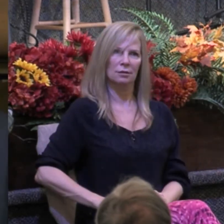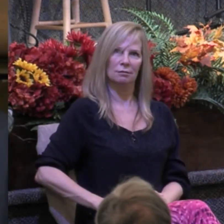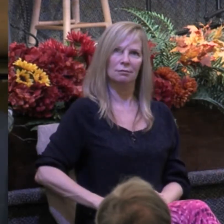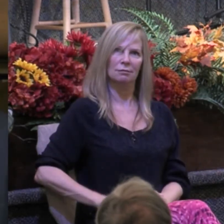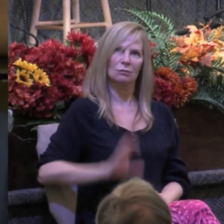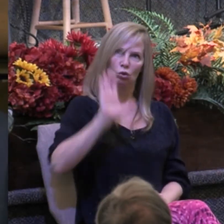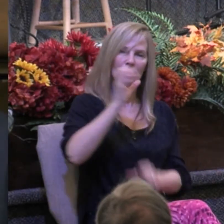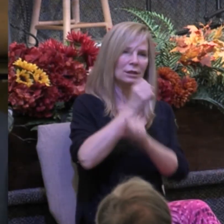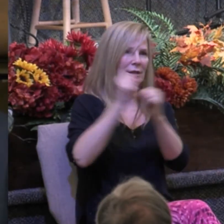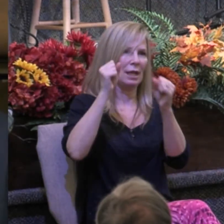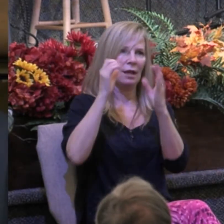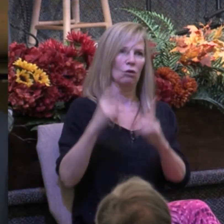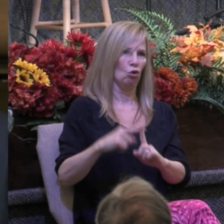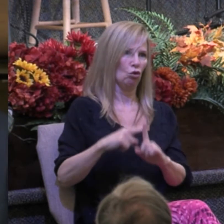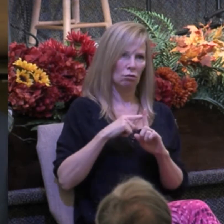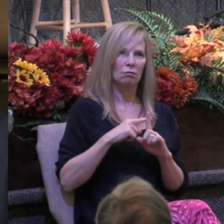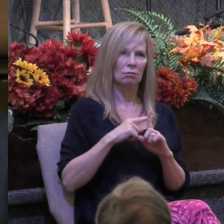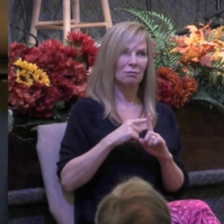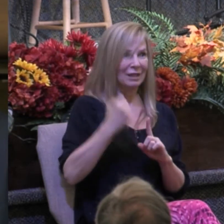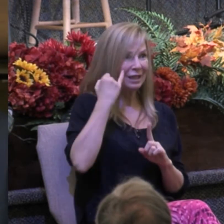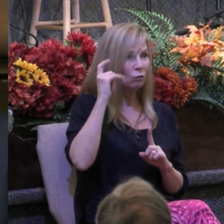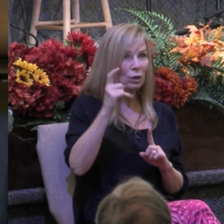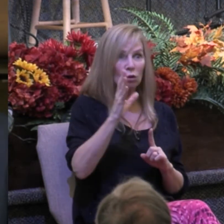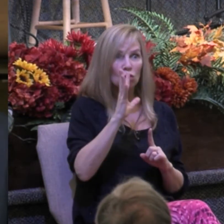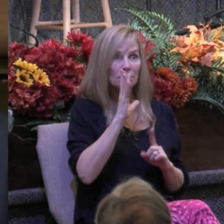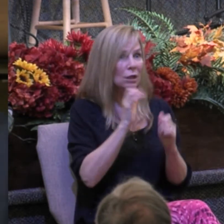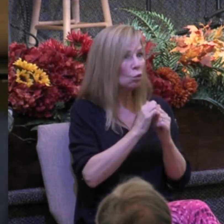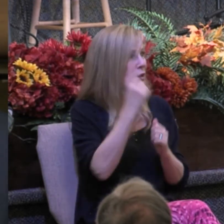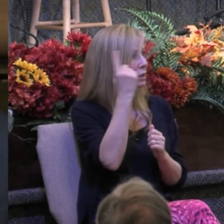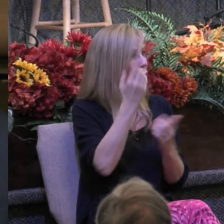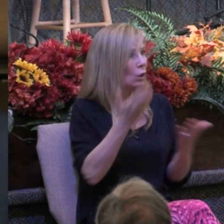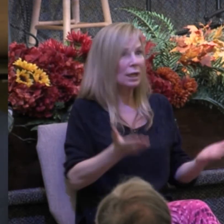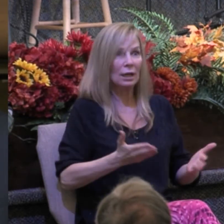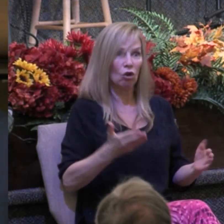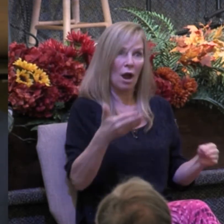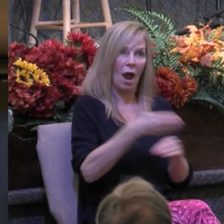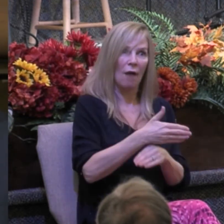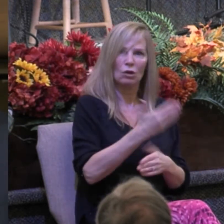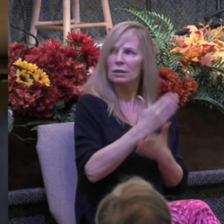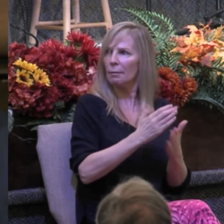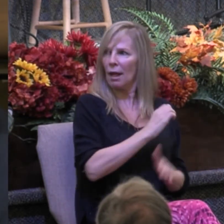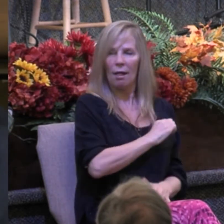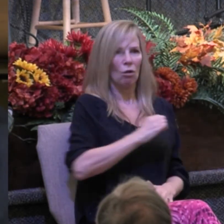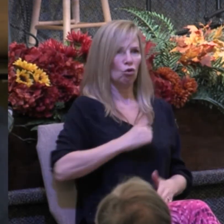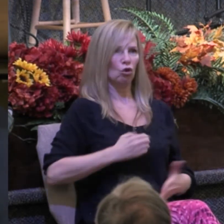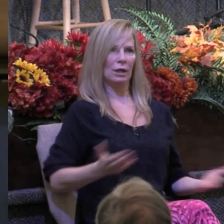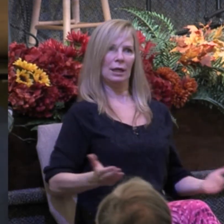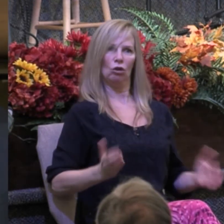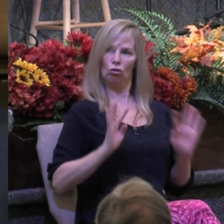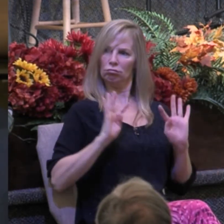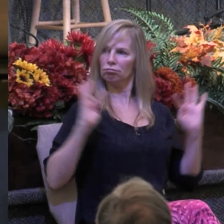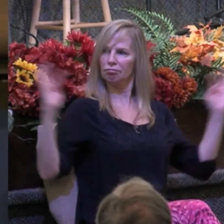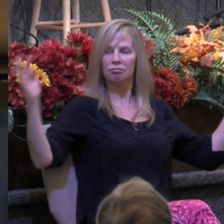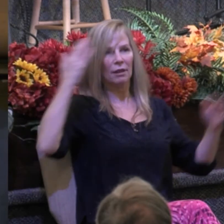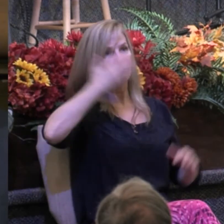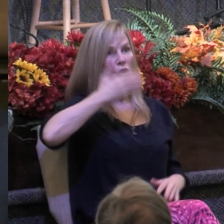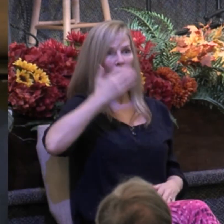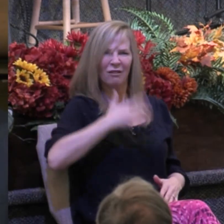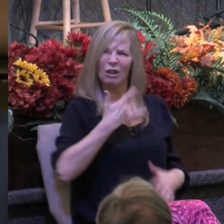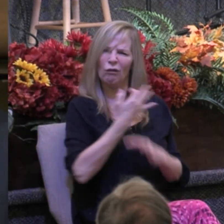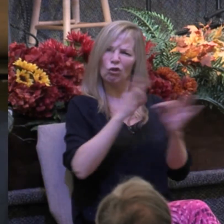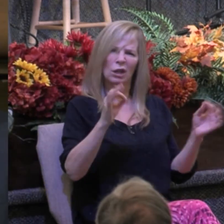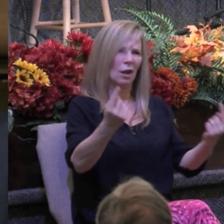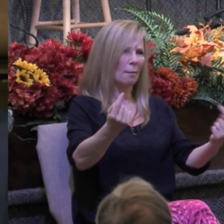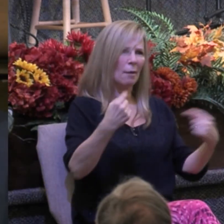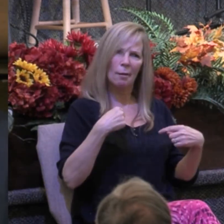as your King. If you need to speak to anyone after, we'll have some of our elders will be up here at the front. Feel free to come up